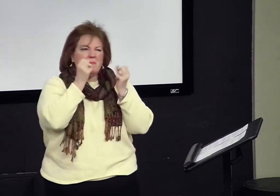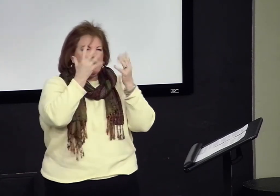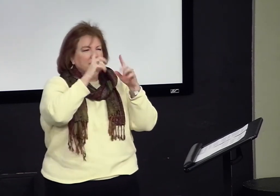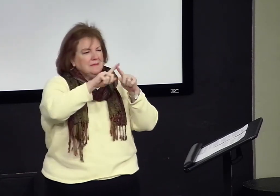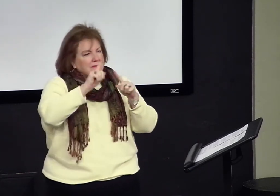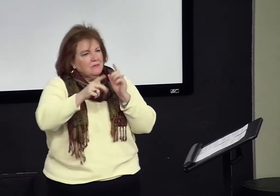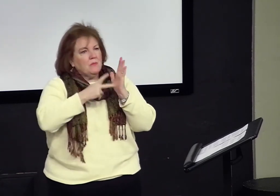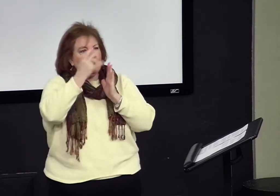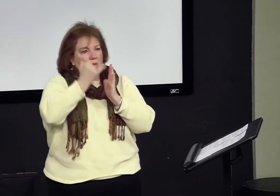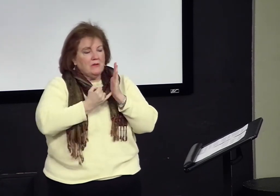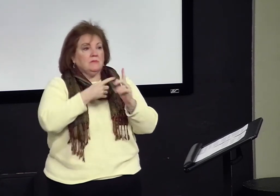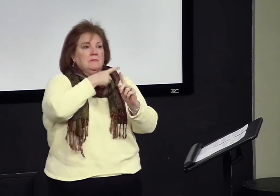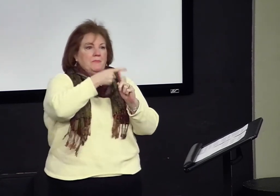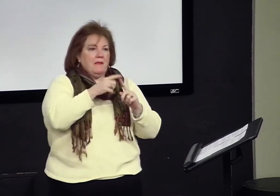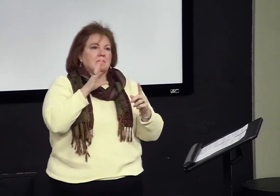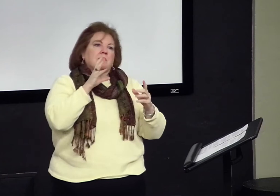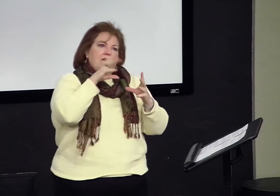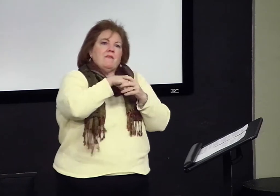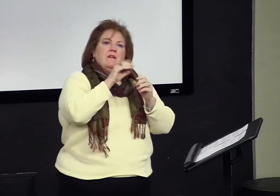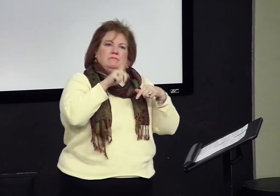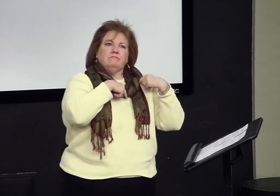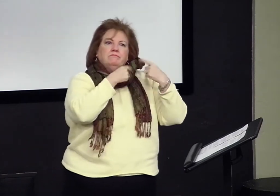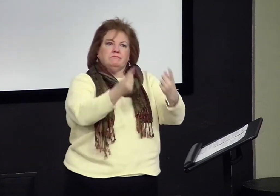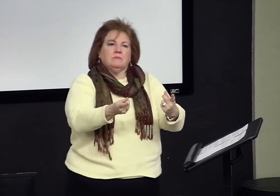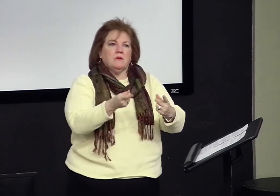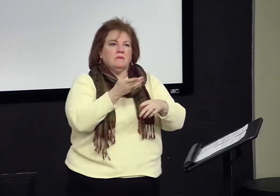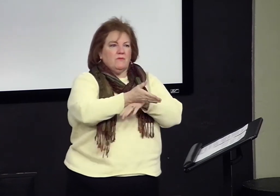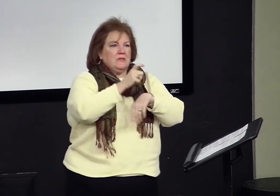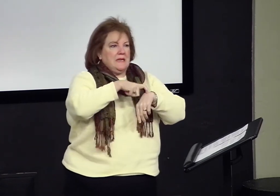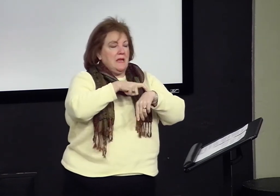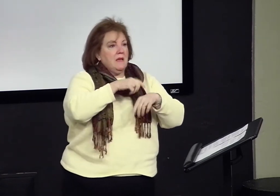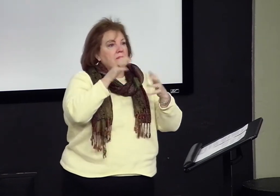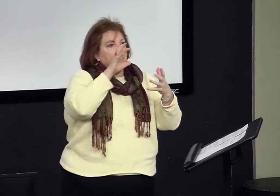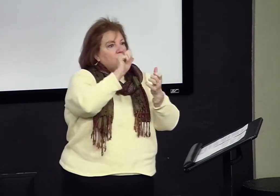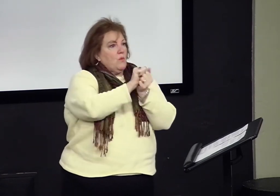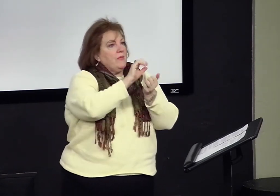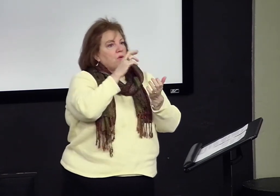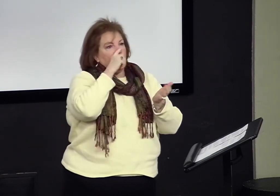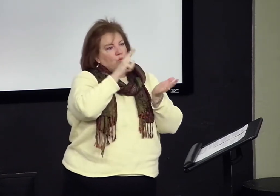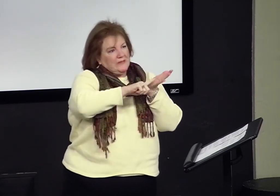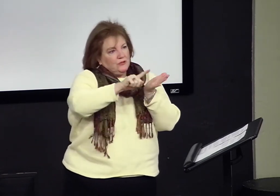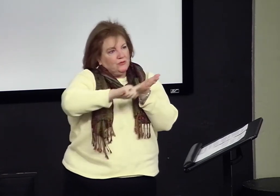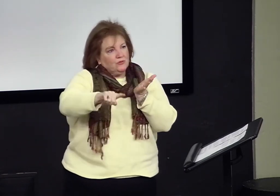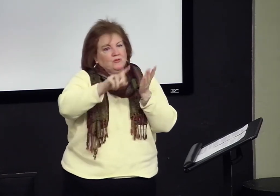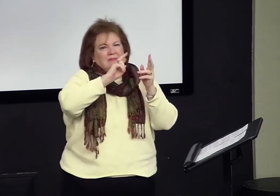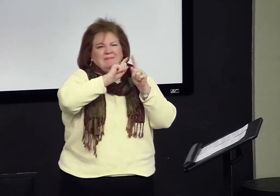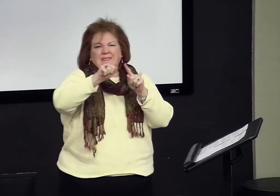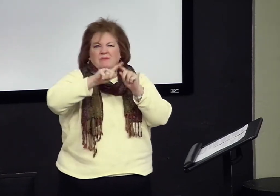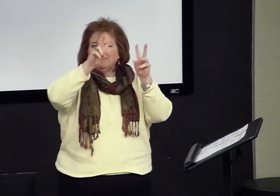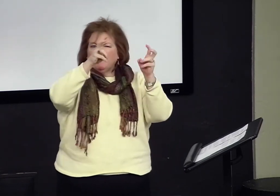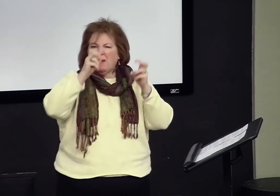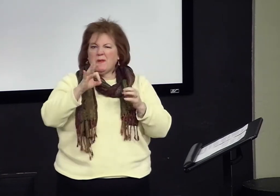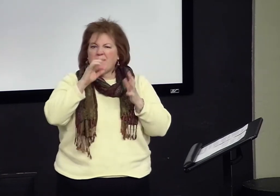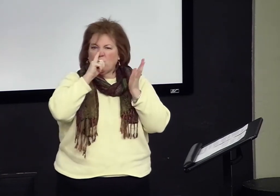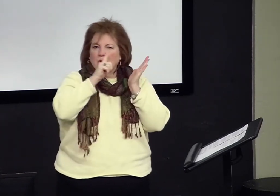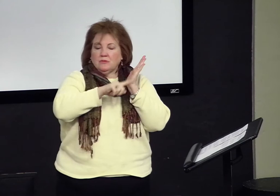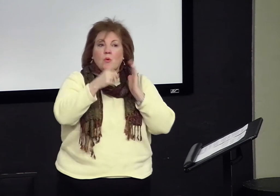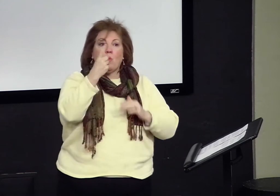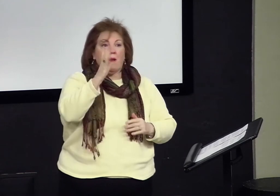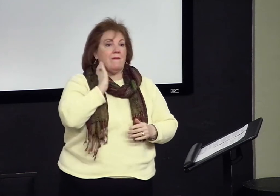interpreting skills. And we have multiple projects that we are working on through time. Typically, they're